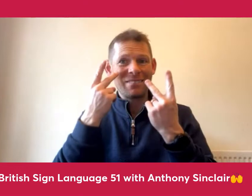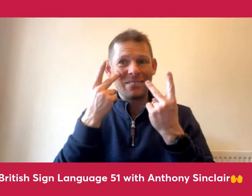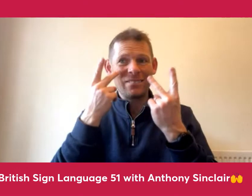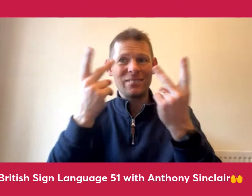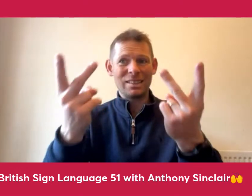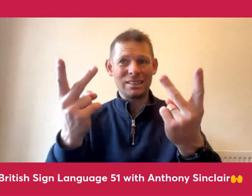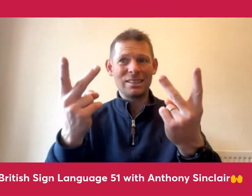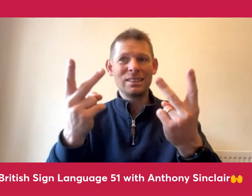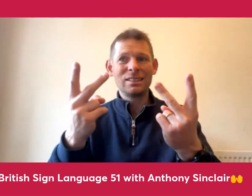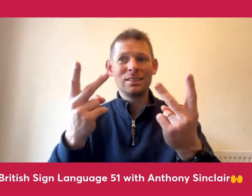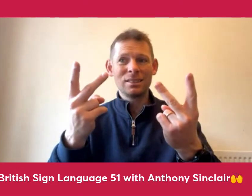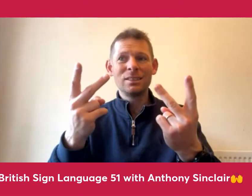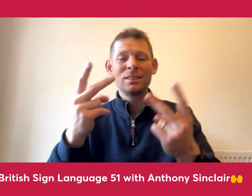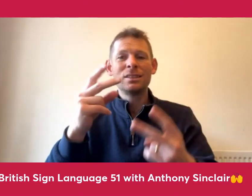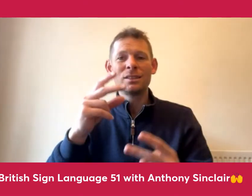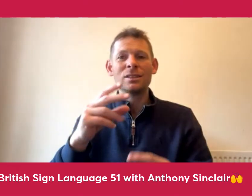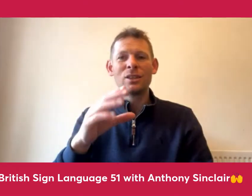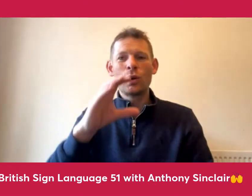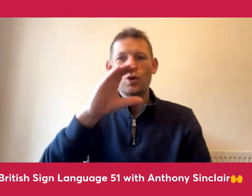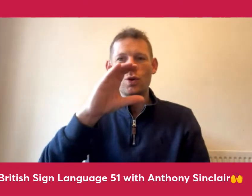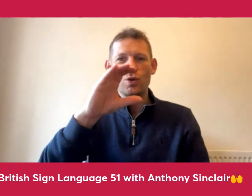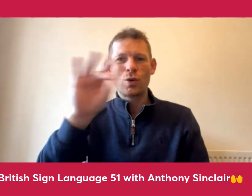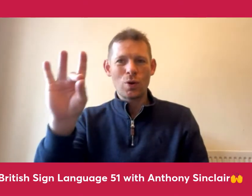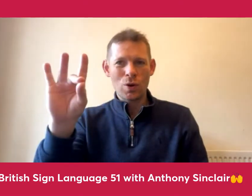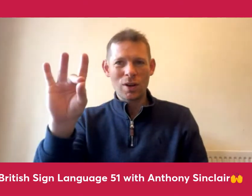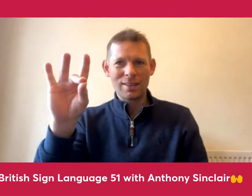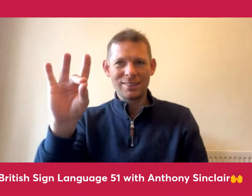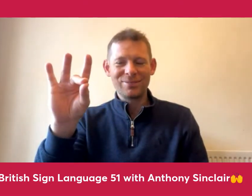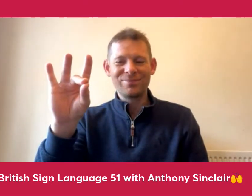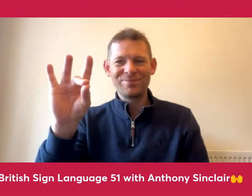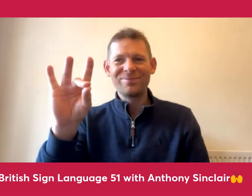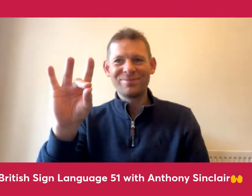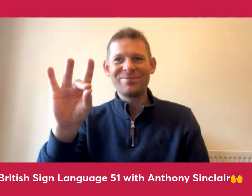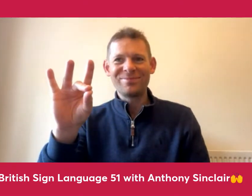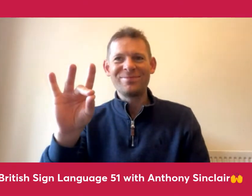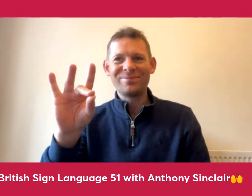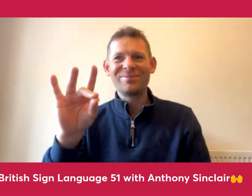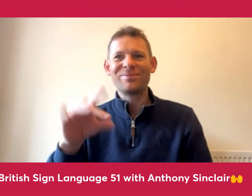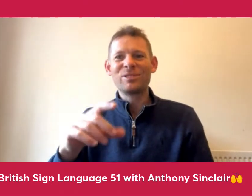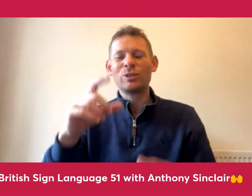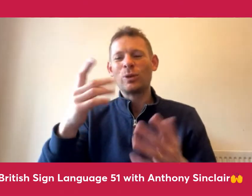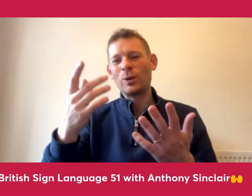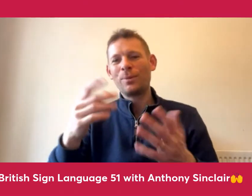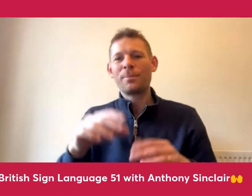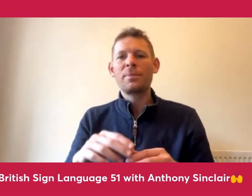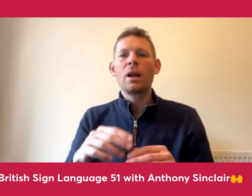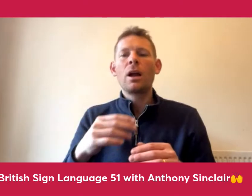And you have visited Ireland. So you've been to Cork.